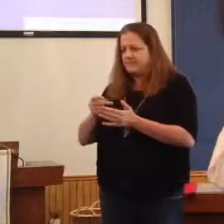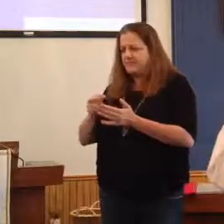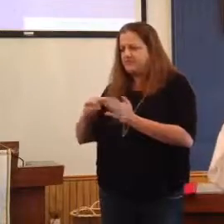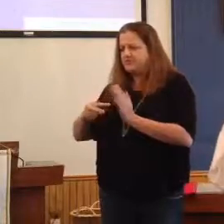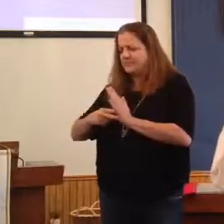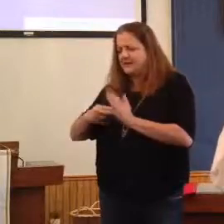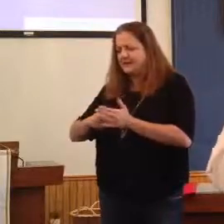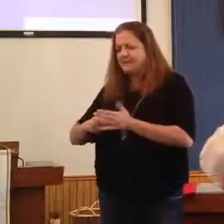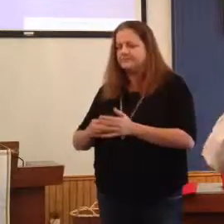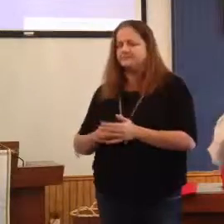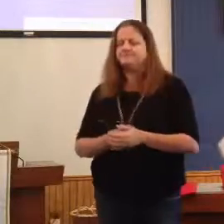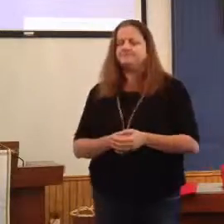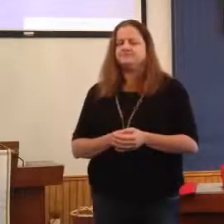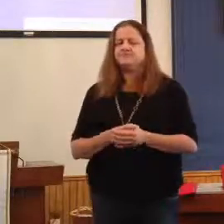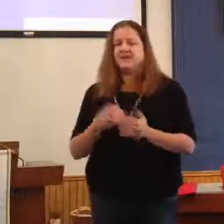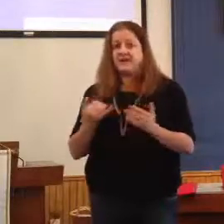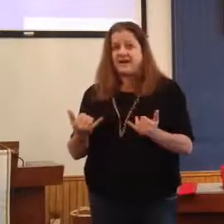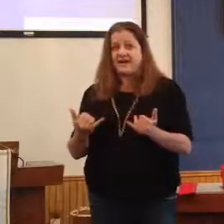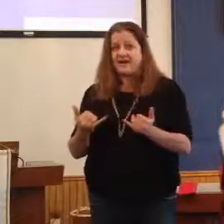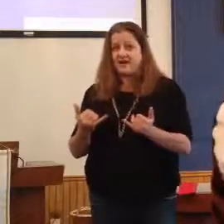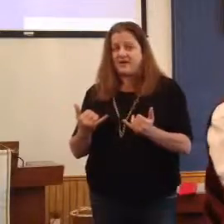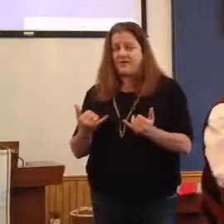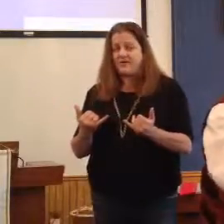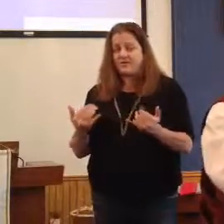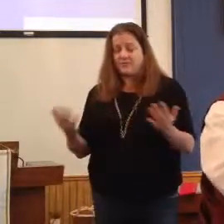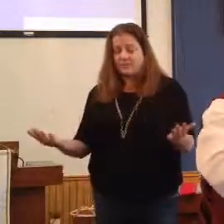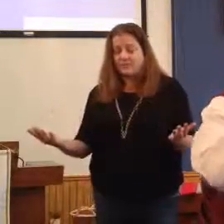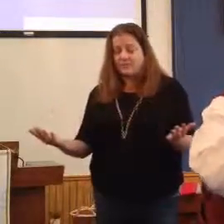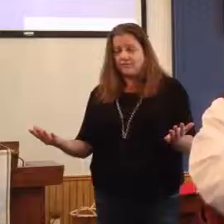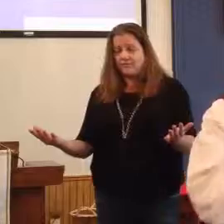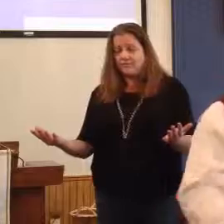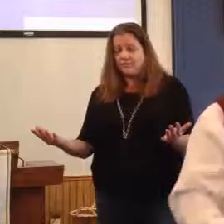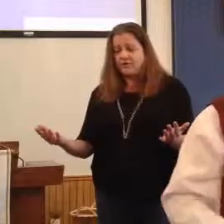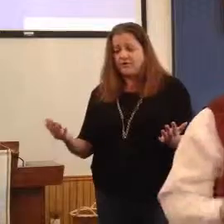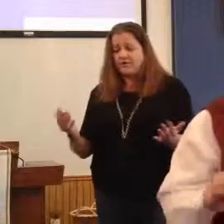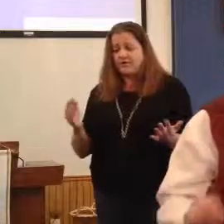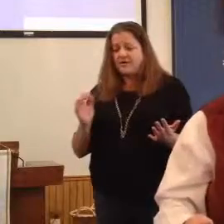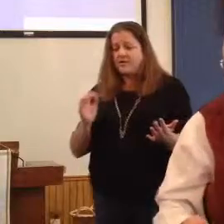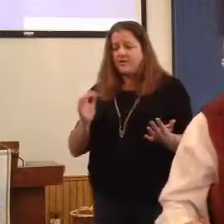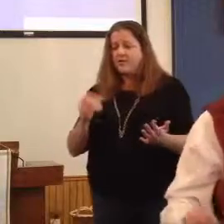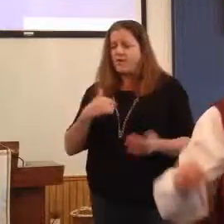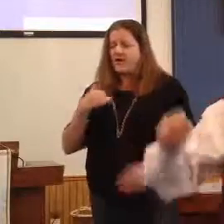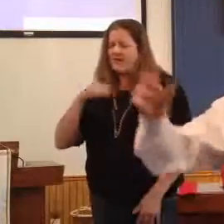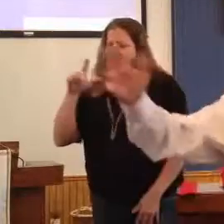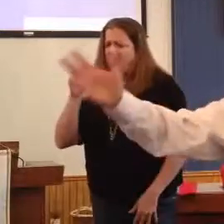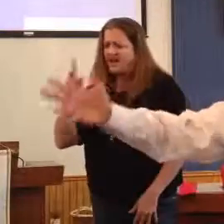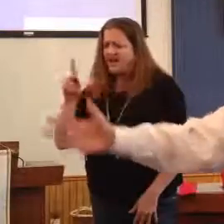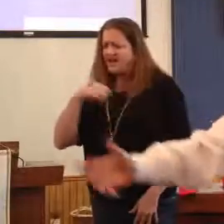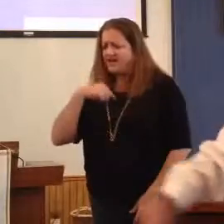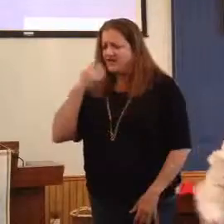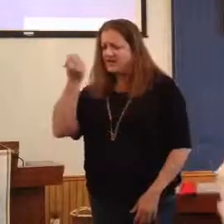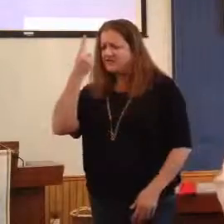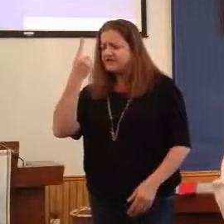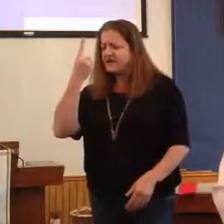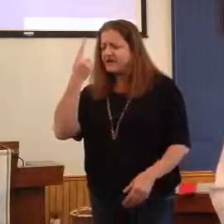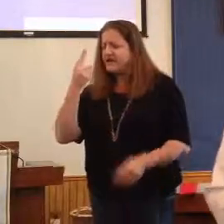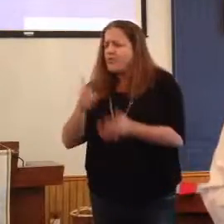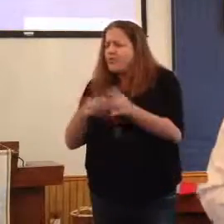Now, the question is, how do we deal with our lack of understanding of other